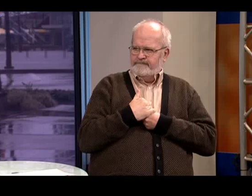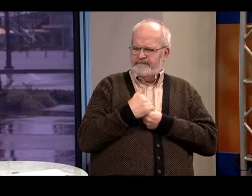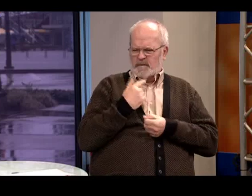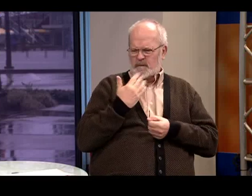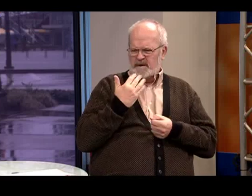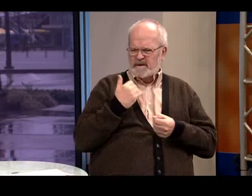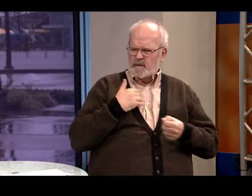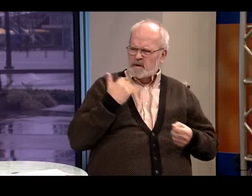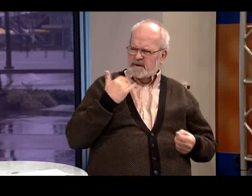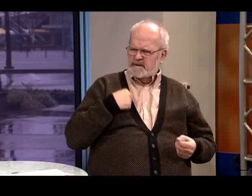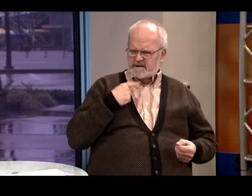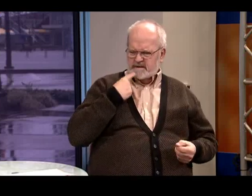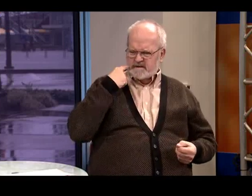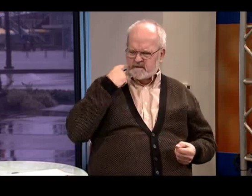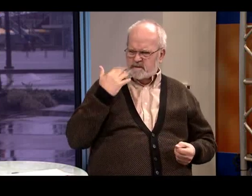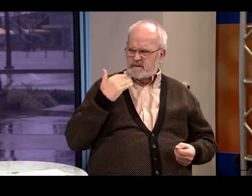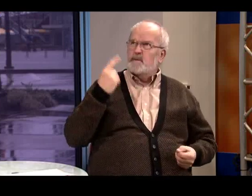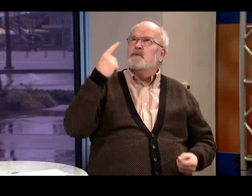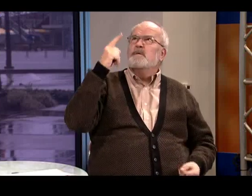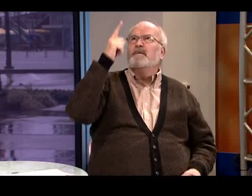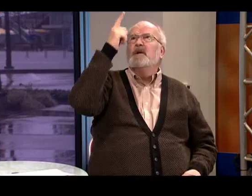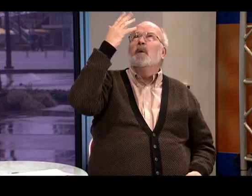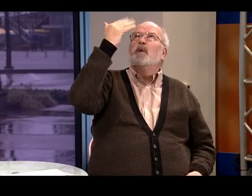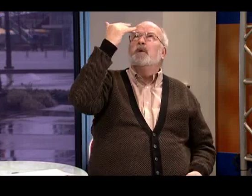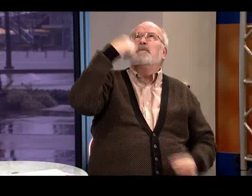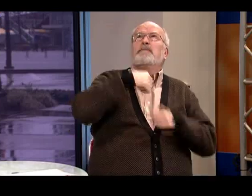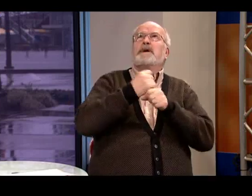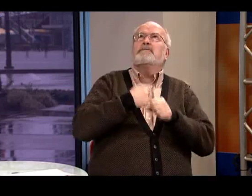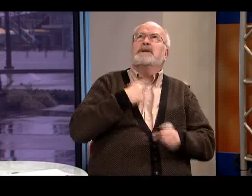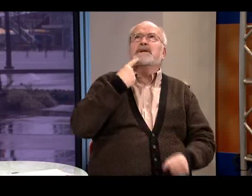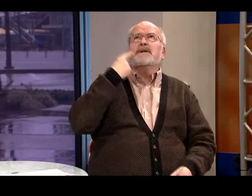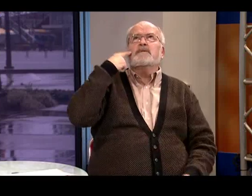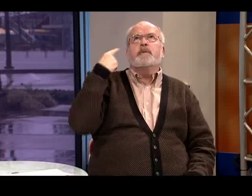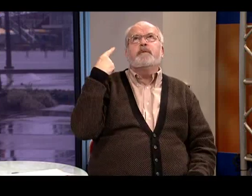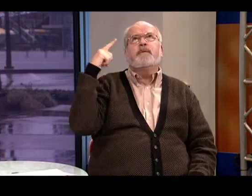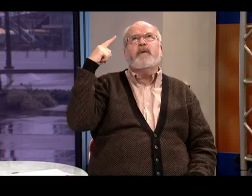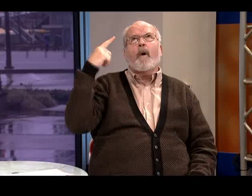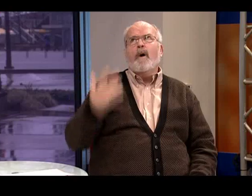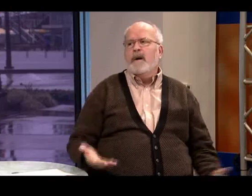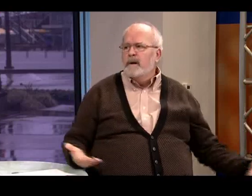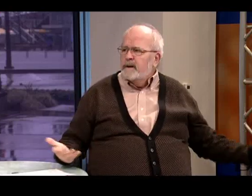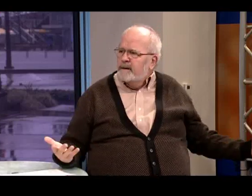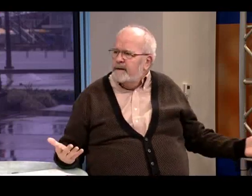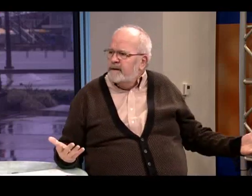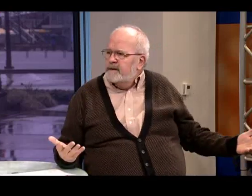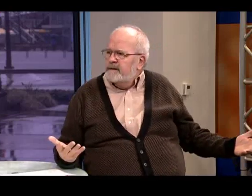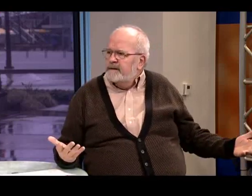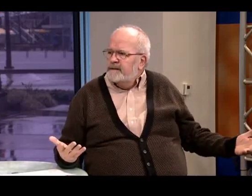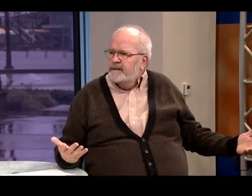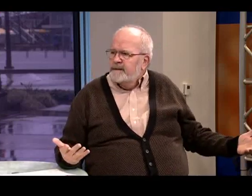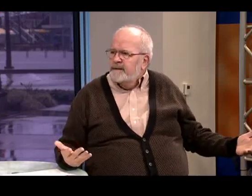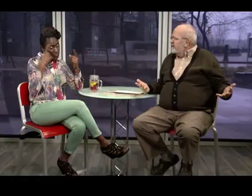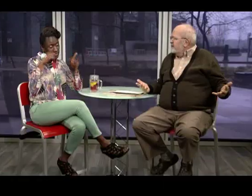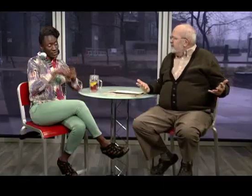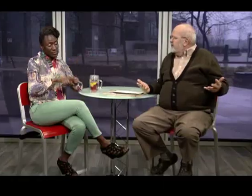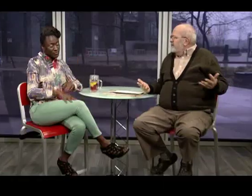oppressed when I was in school. I always wondered why I was deaf, why I had ended up deaf, what made me this